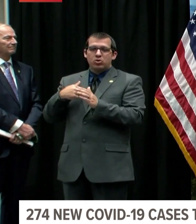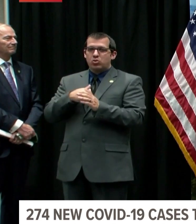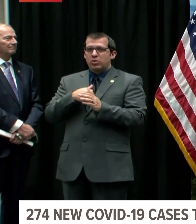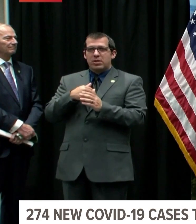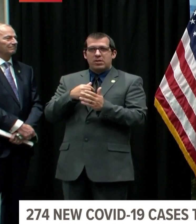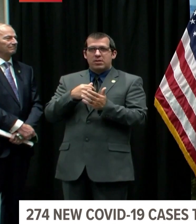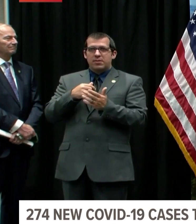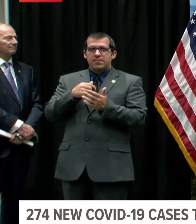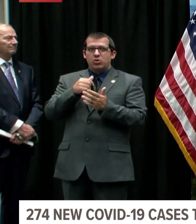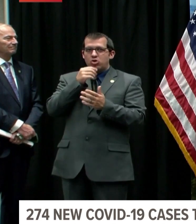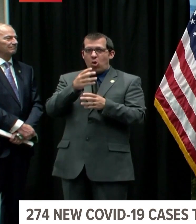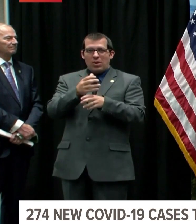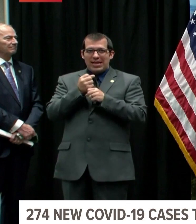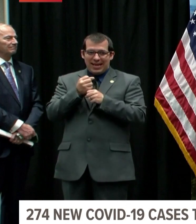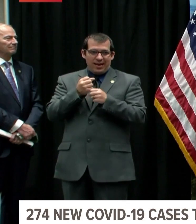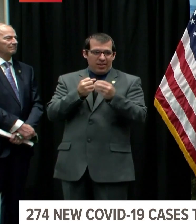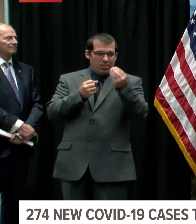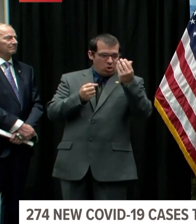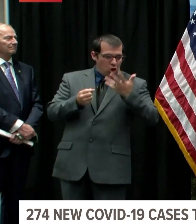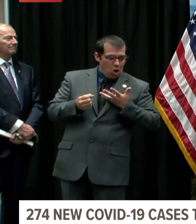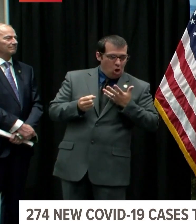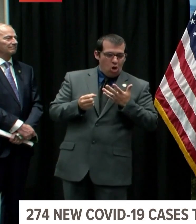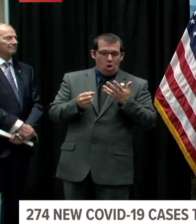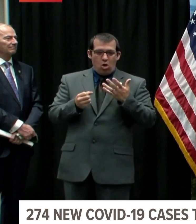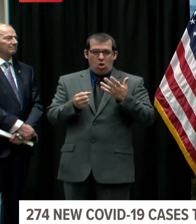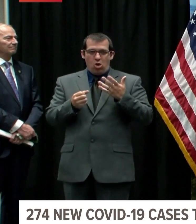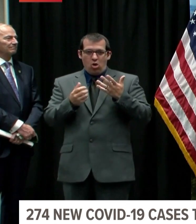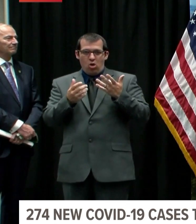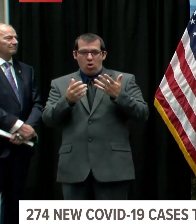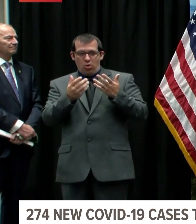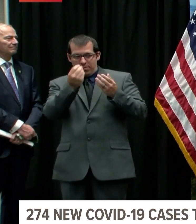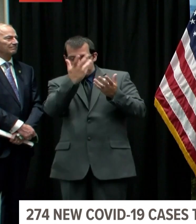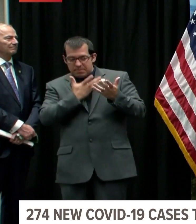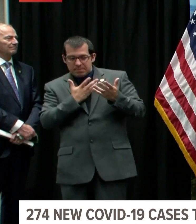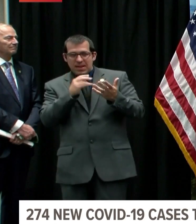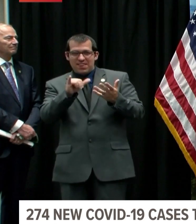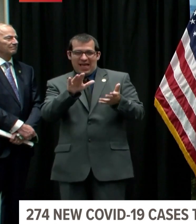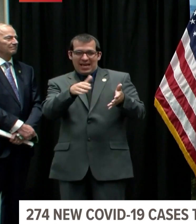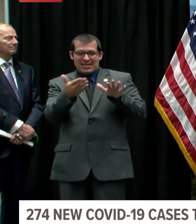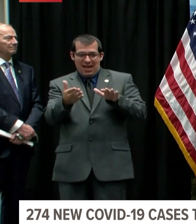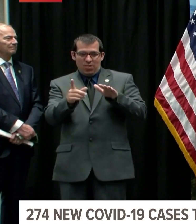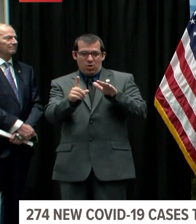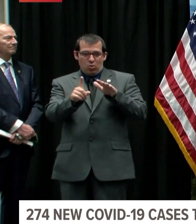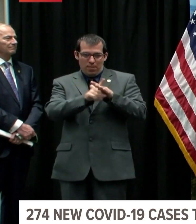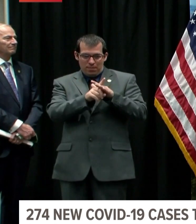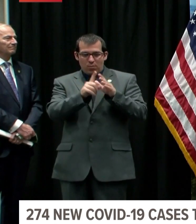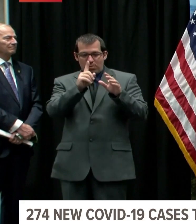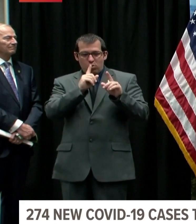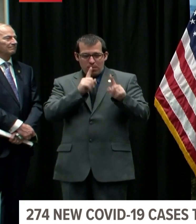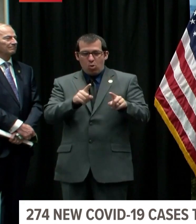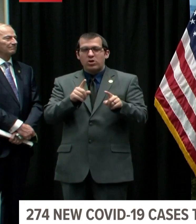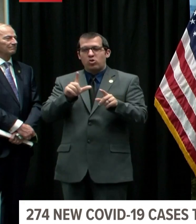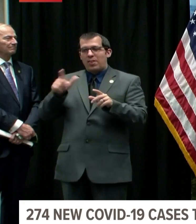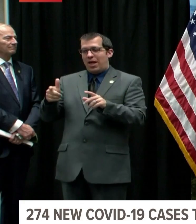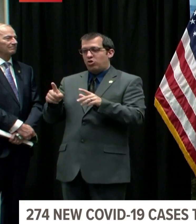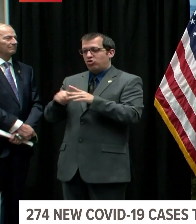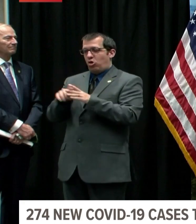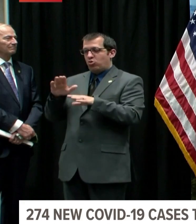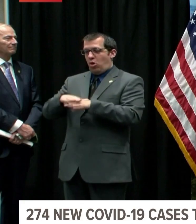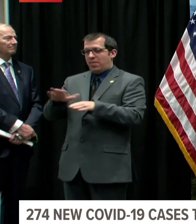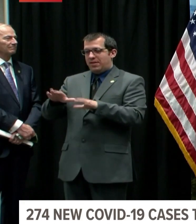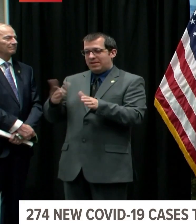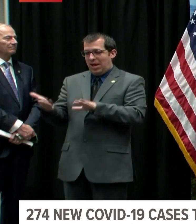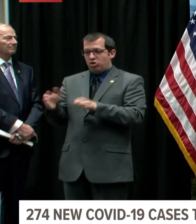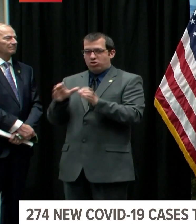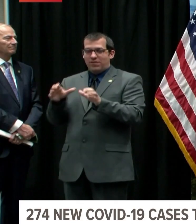that call or the information that a death has been reported, and it comes up later on the death certificate. So it could be